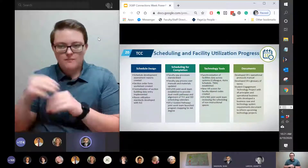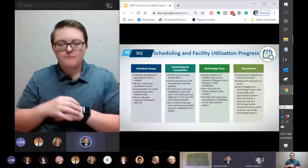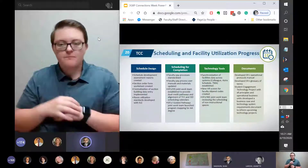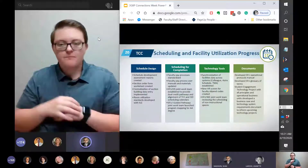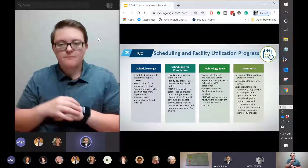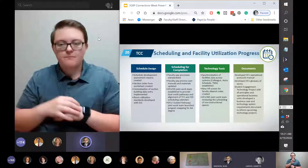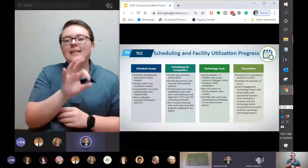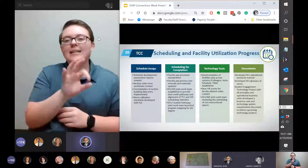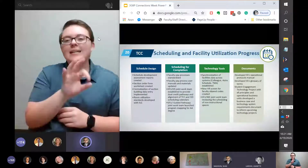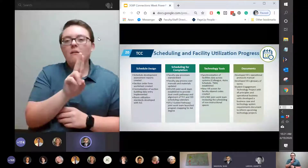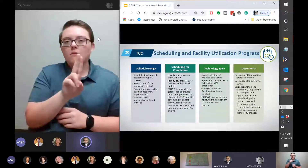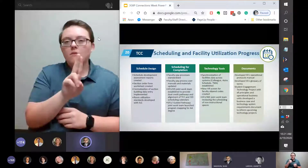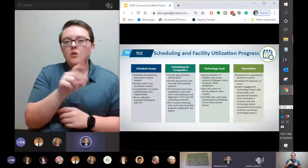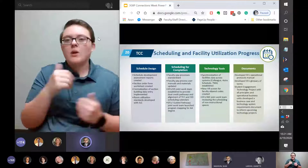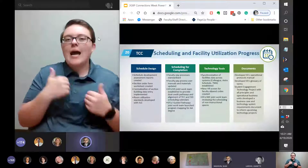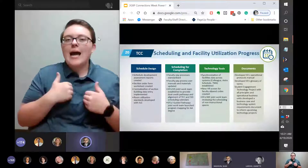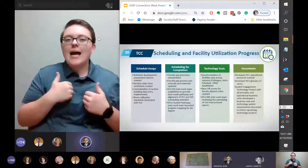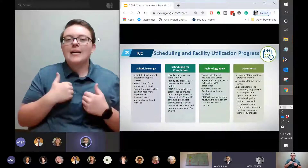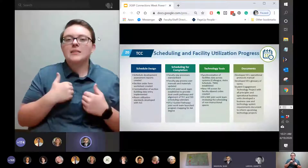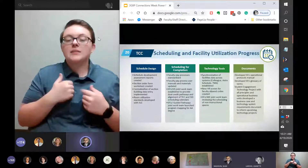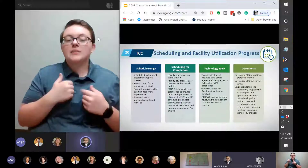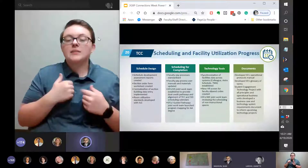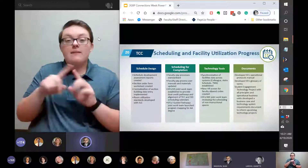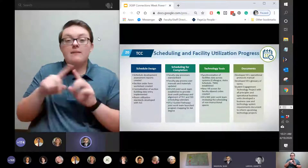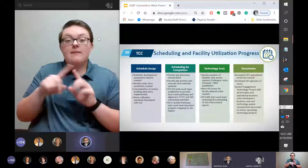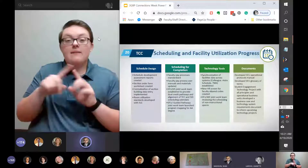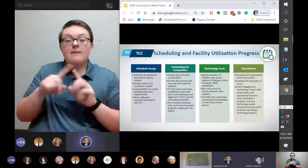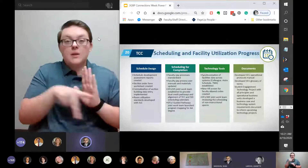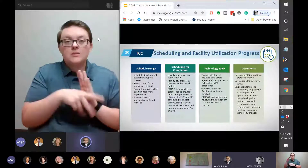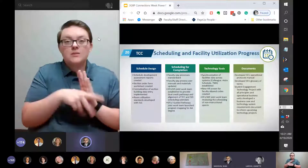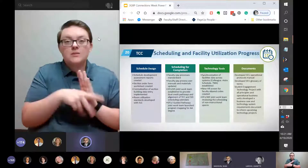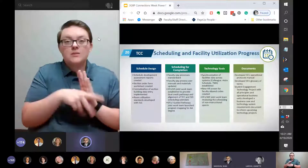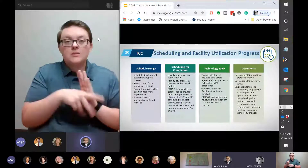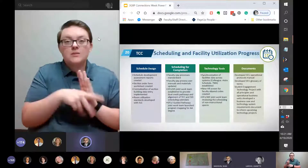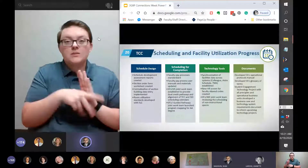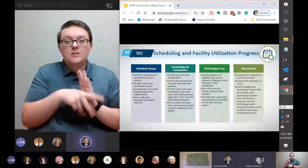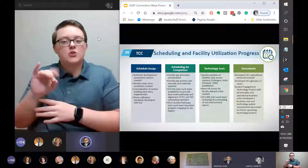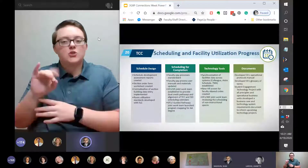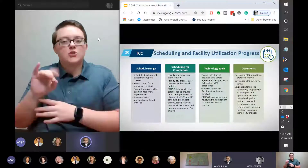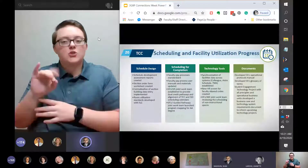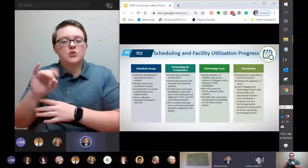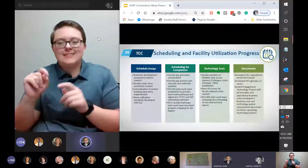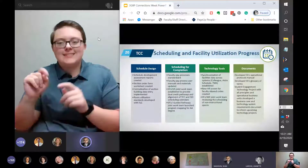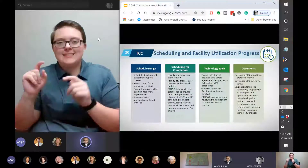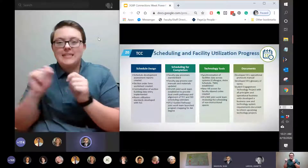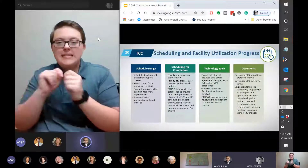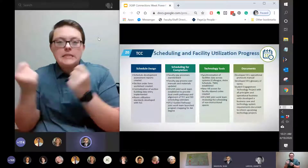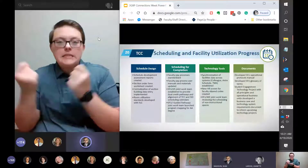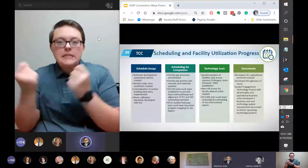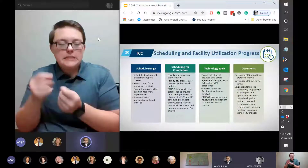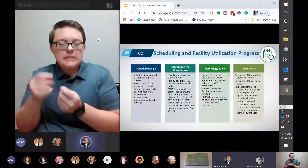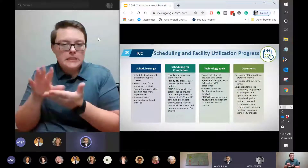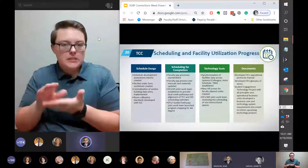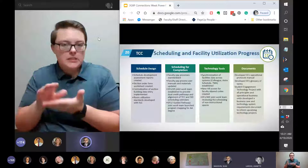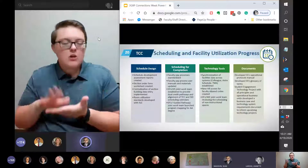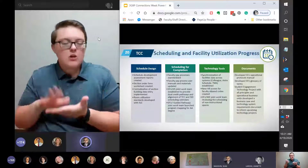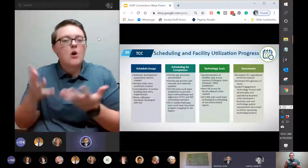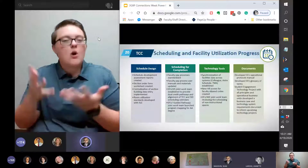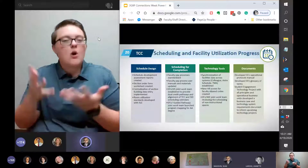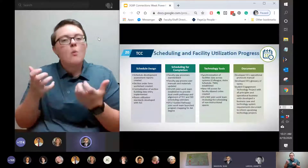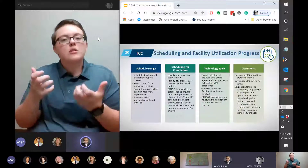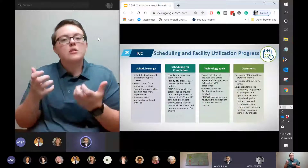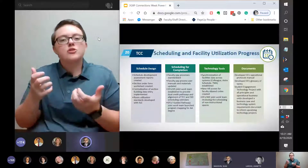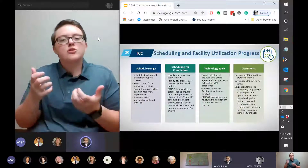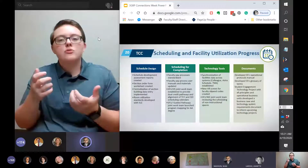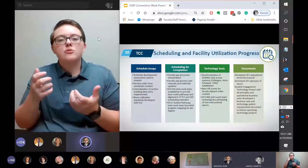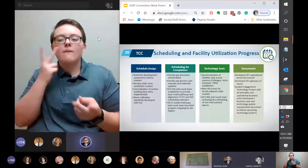and business units team in documenting the different tools and requirements for capturing student participation in